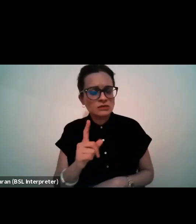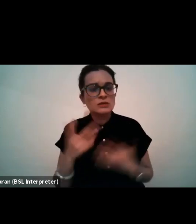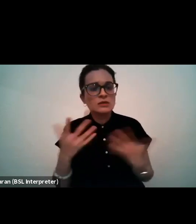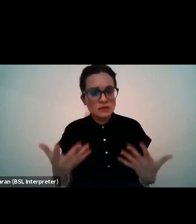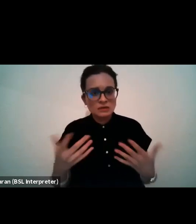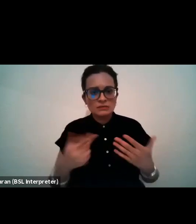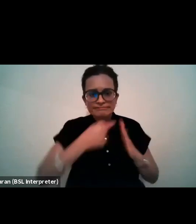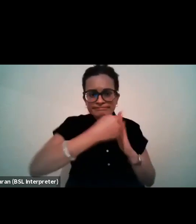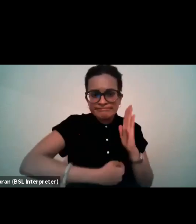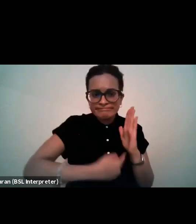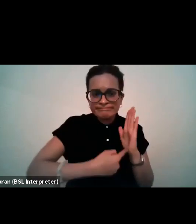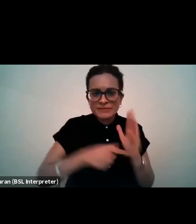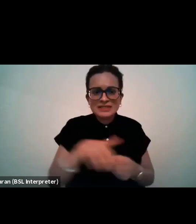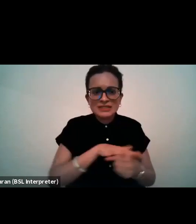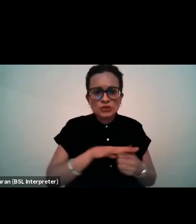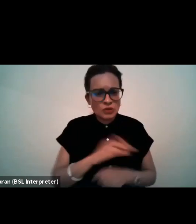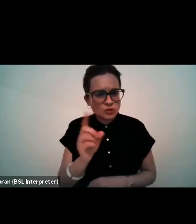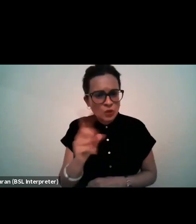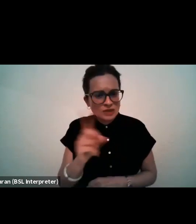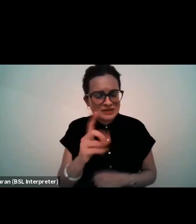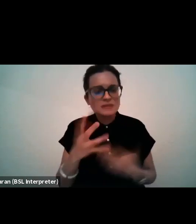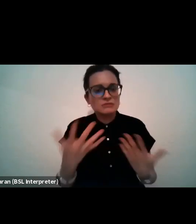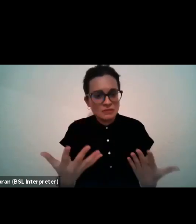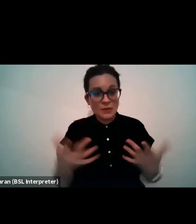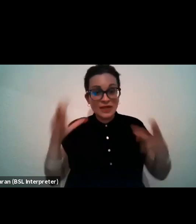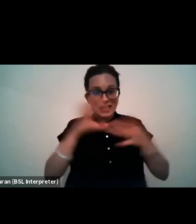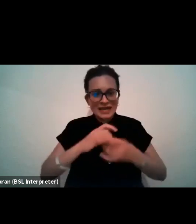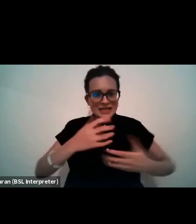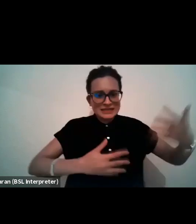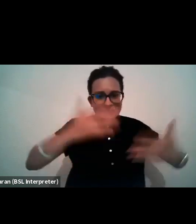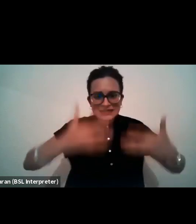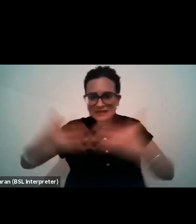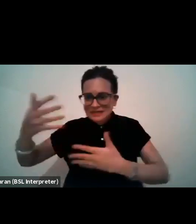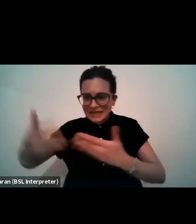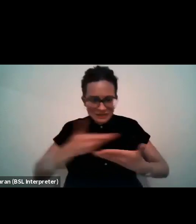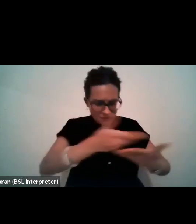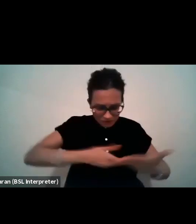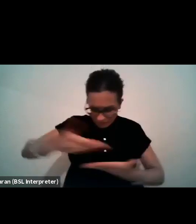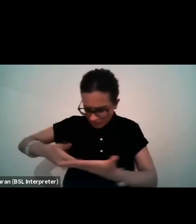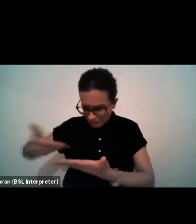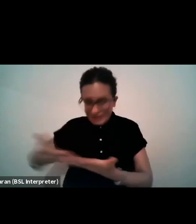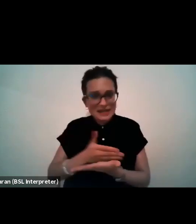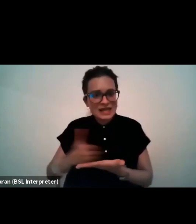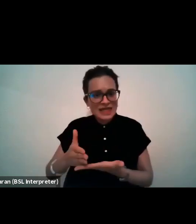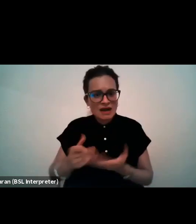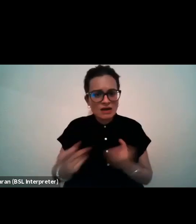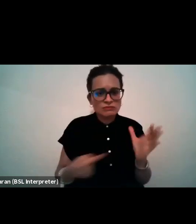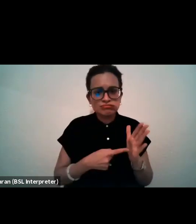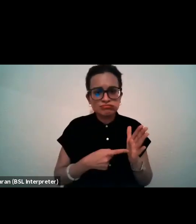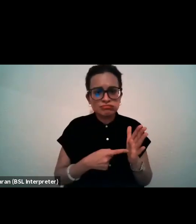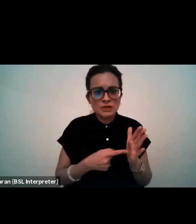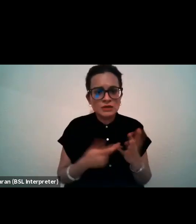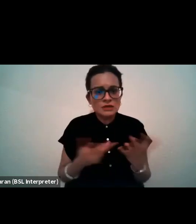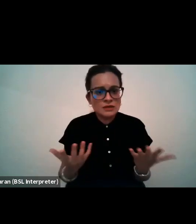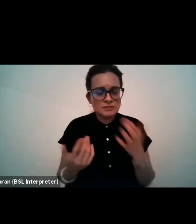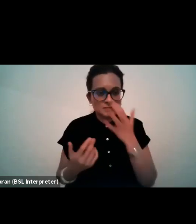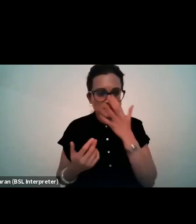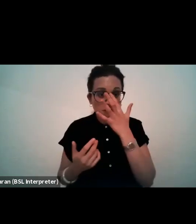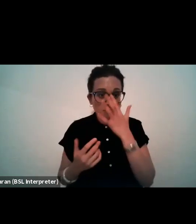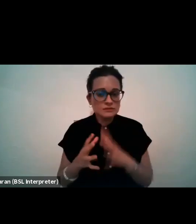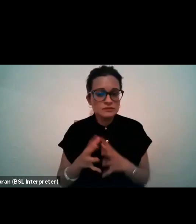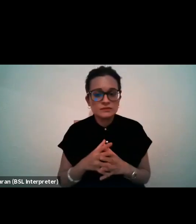what the situation is in terms of the stats, that we were very, very clear how serious what we're dealing with is. And I